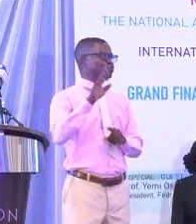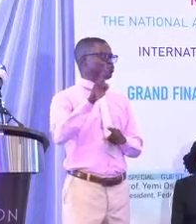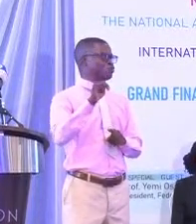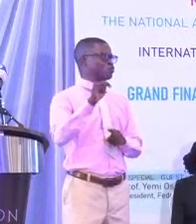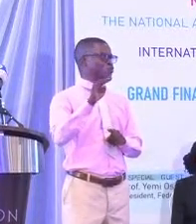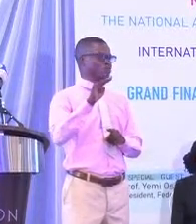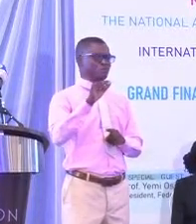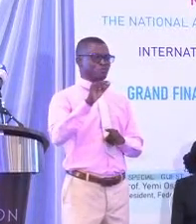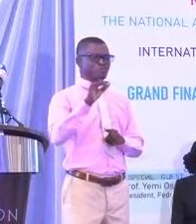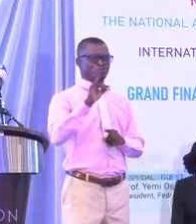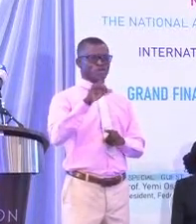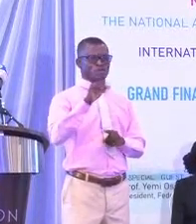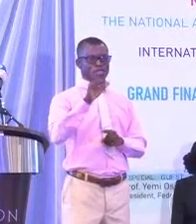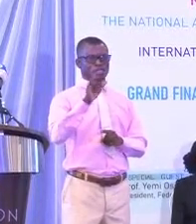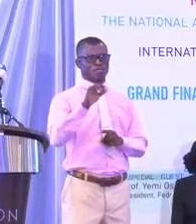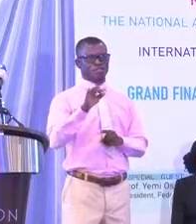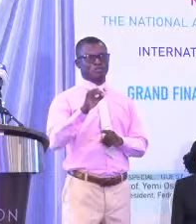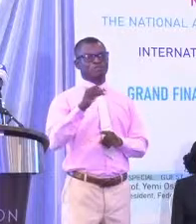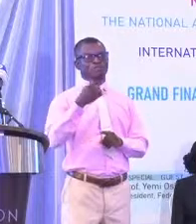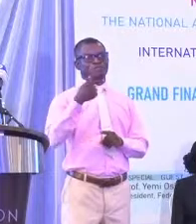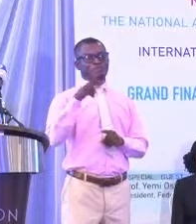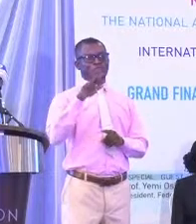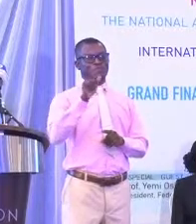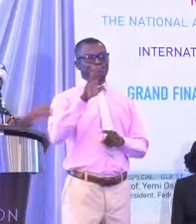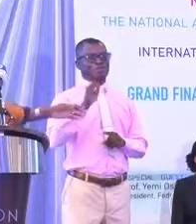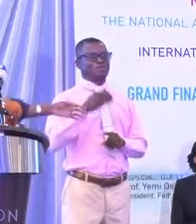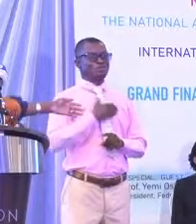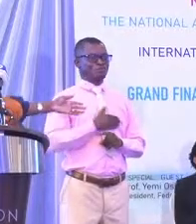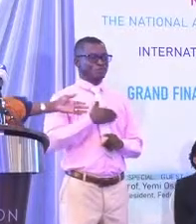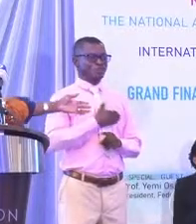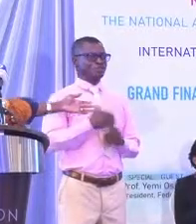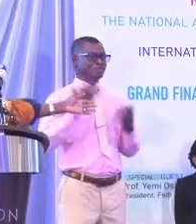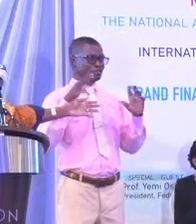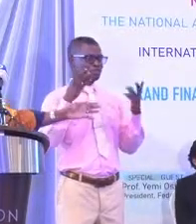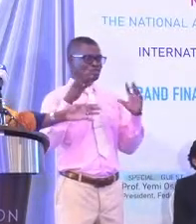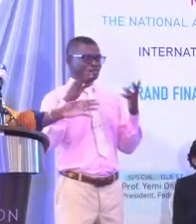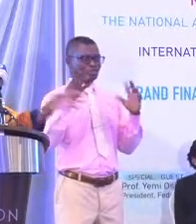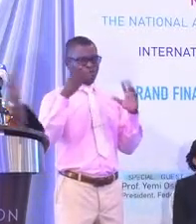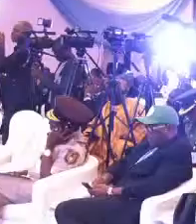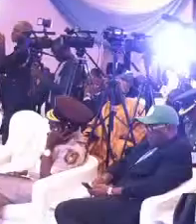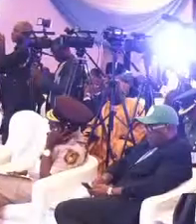you? Great. Please let's put our hands together for her.